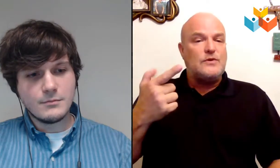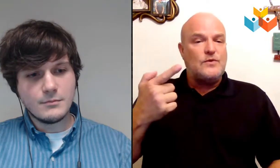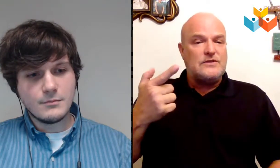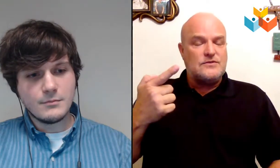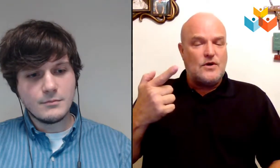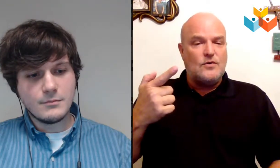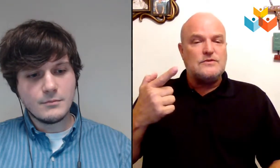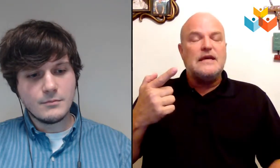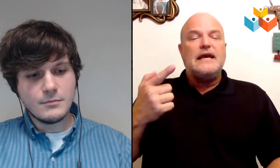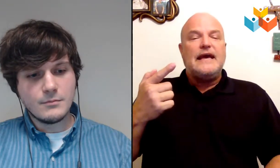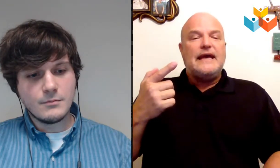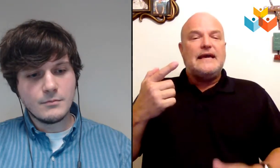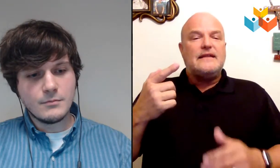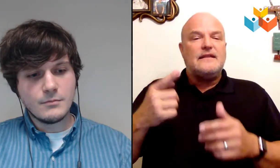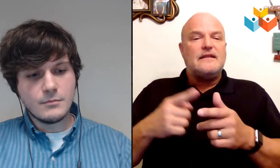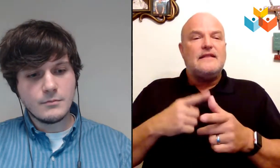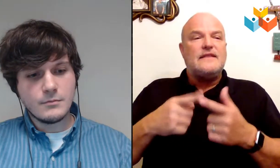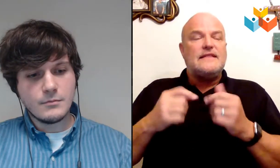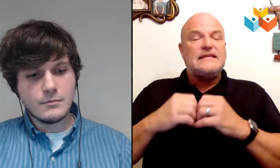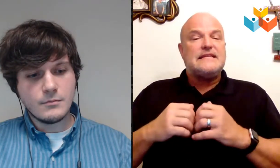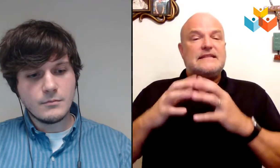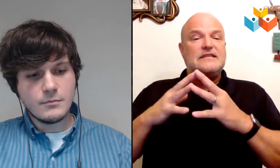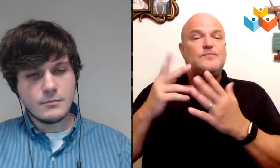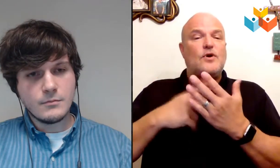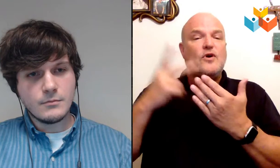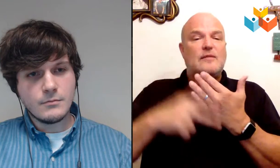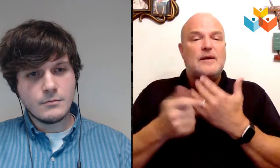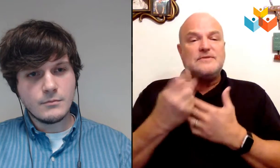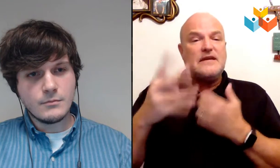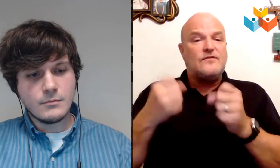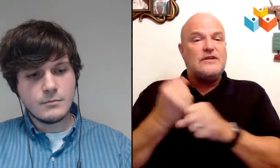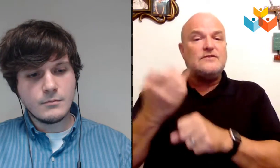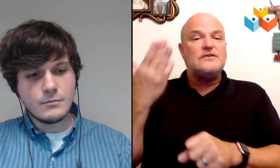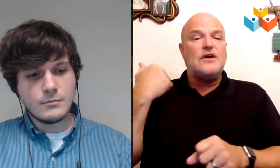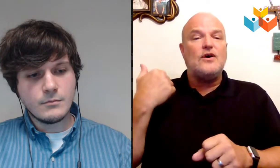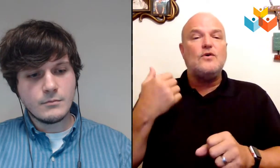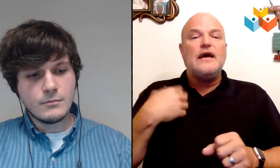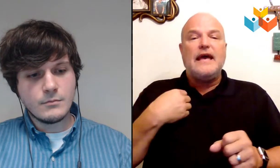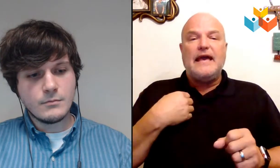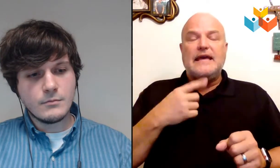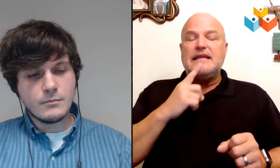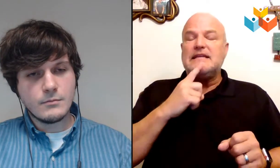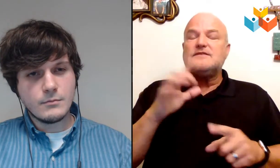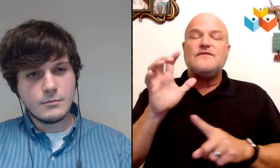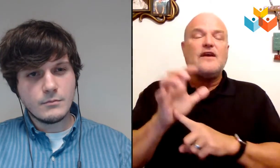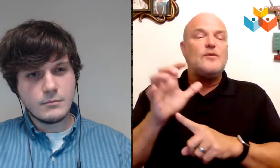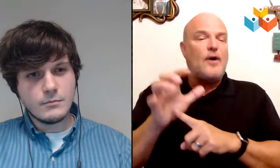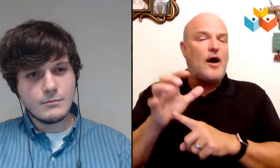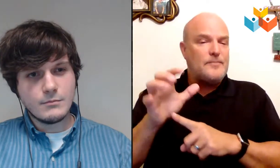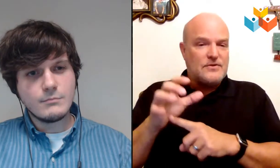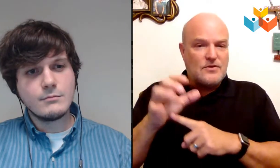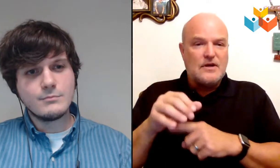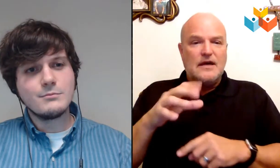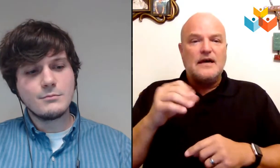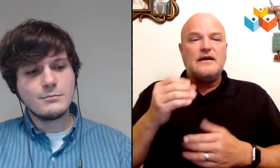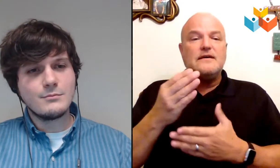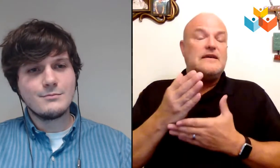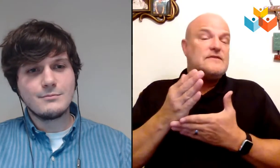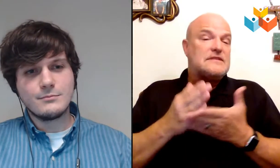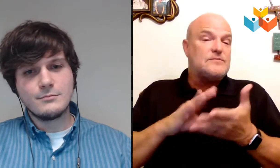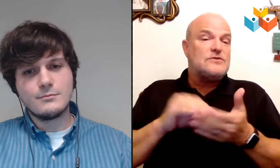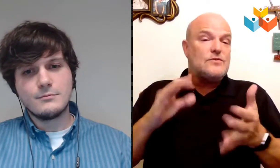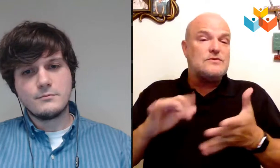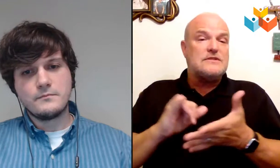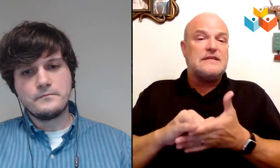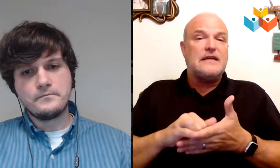they're 21 years old. And then they set this program up several years ago, and it is very popular.